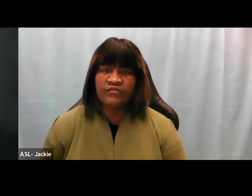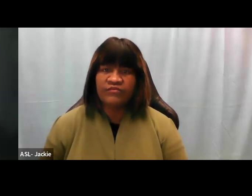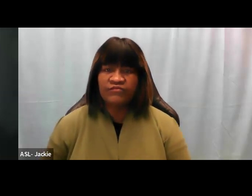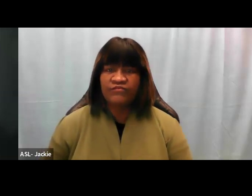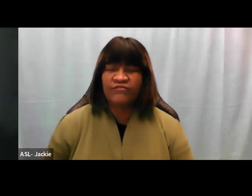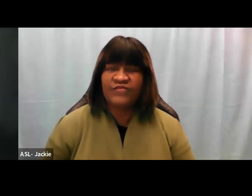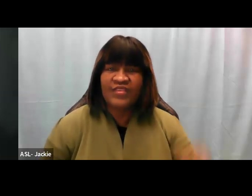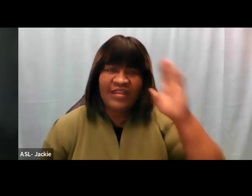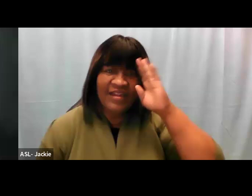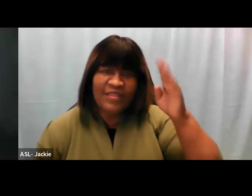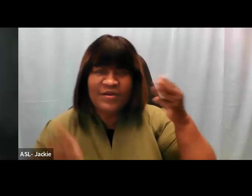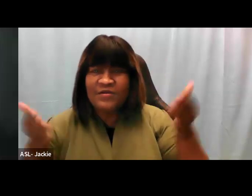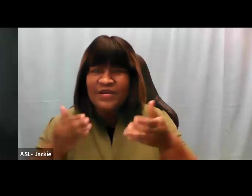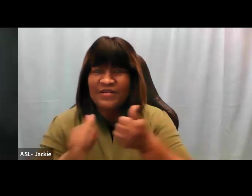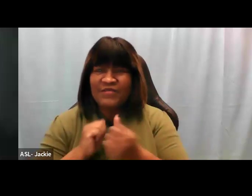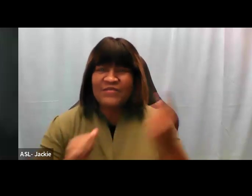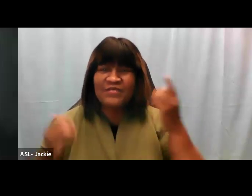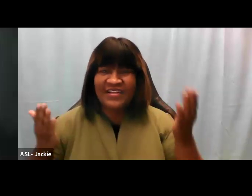Welcome everyone